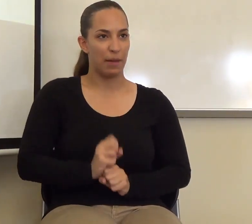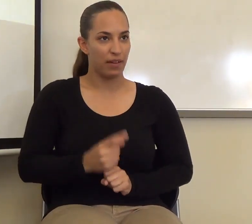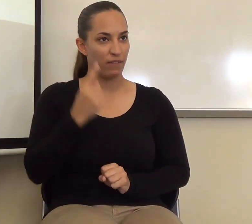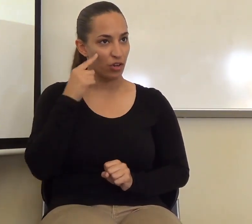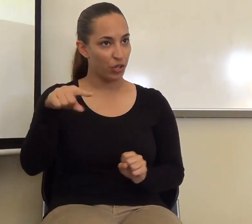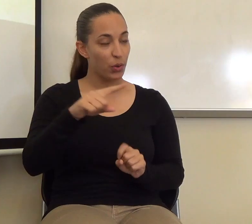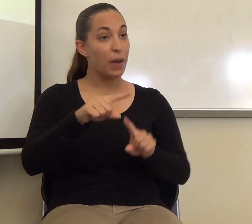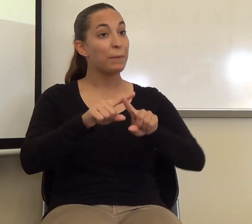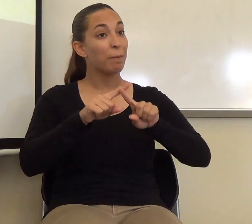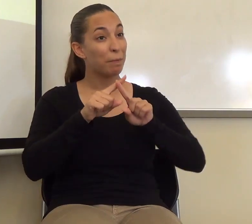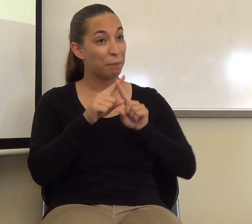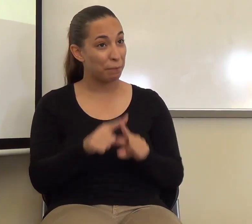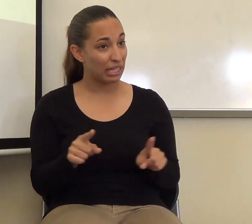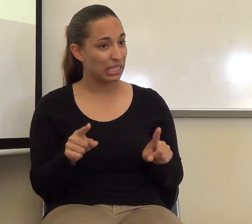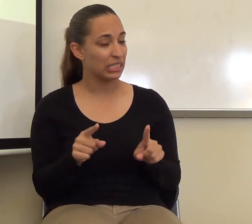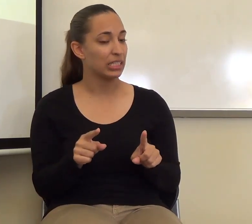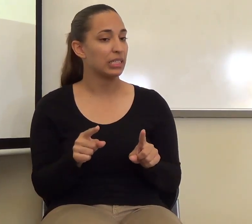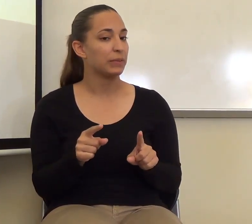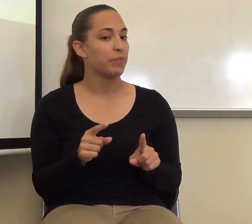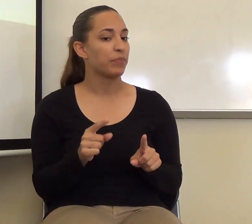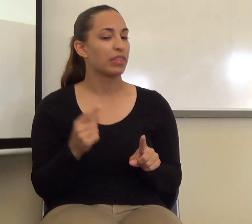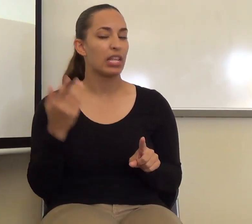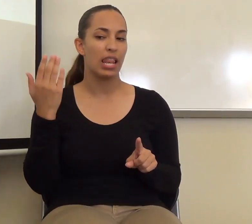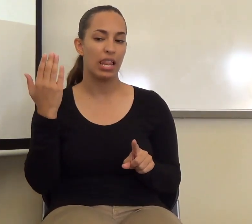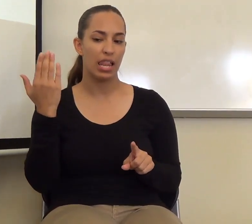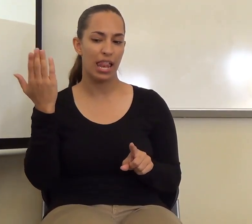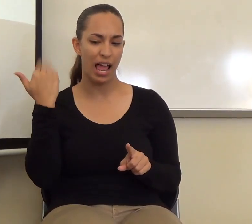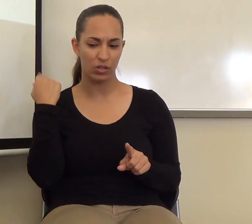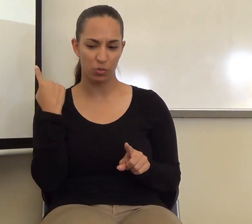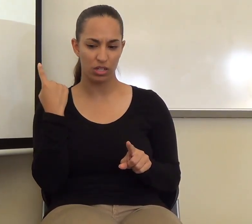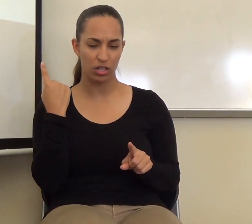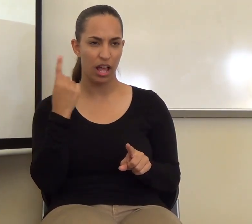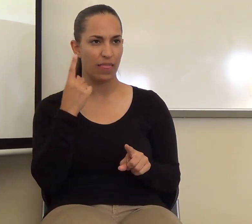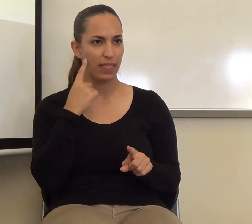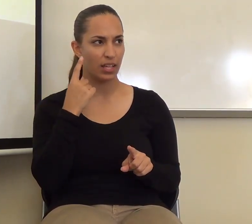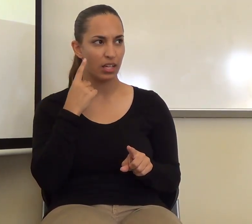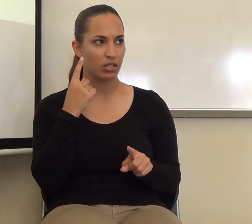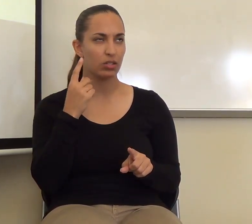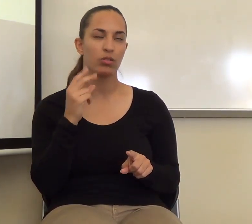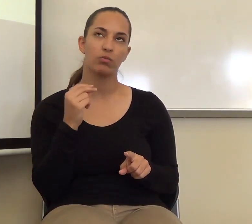But the last one, I think that's, no, the